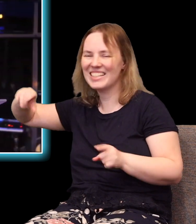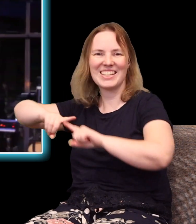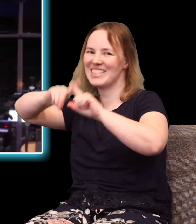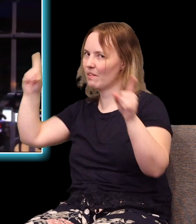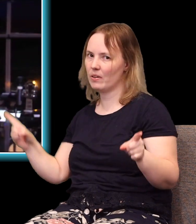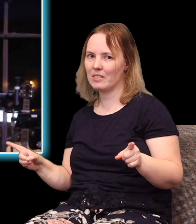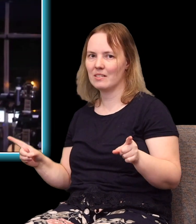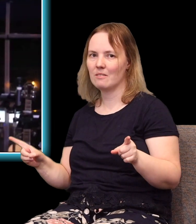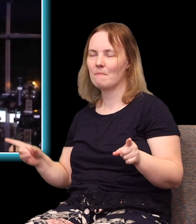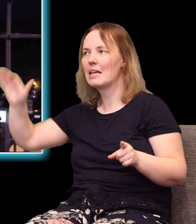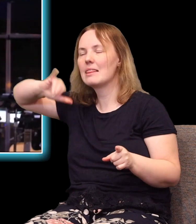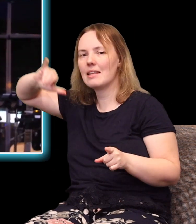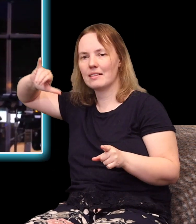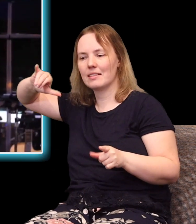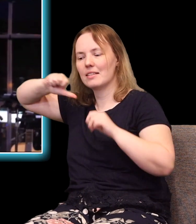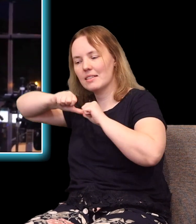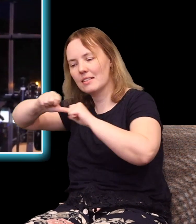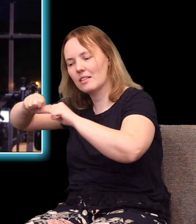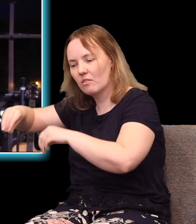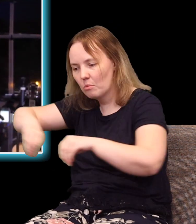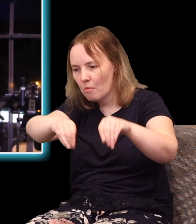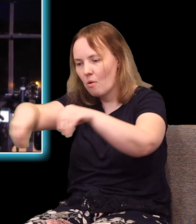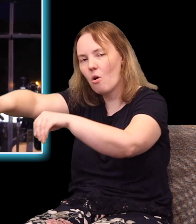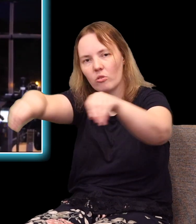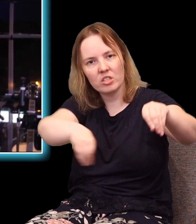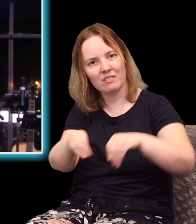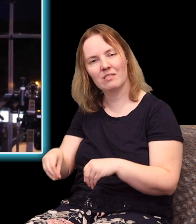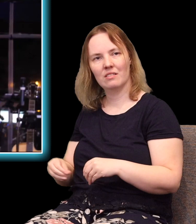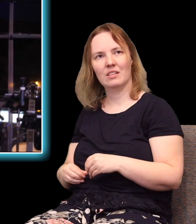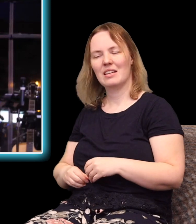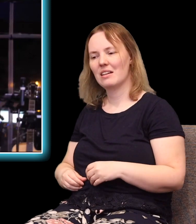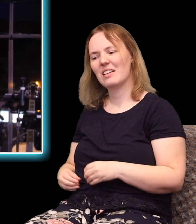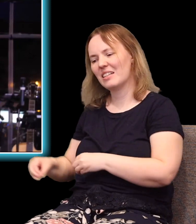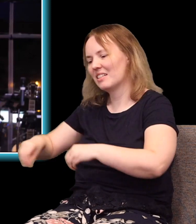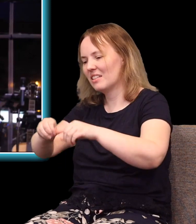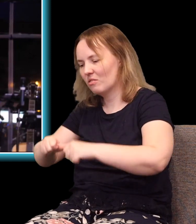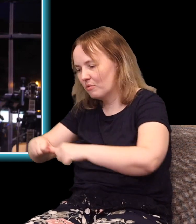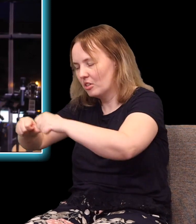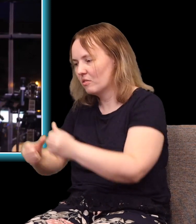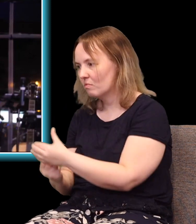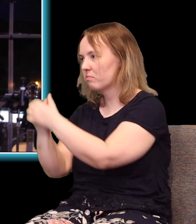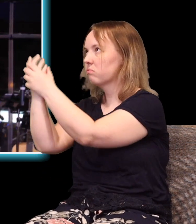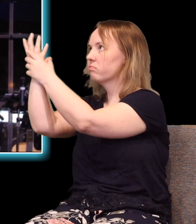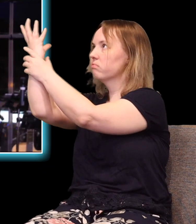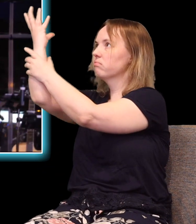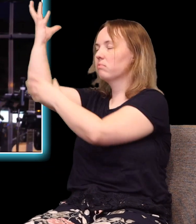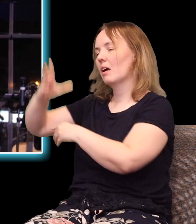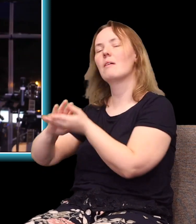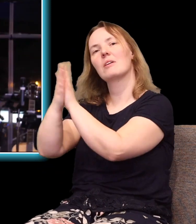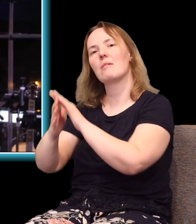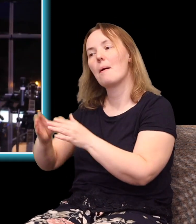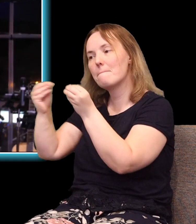is totally different. Likeness is in constant motion. Likeness has this continuous growing and